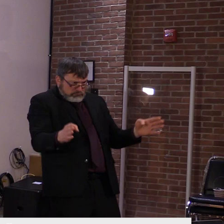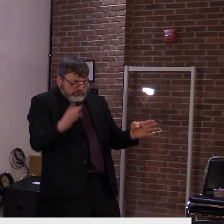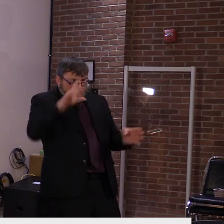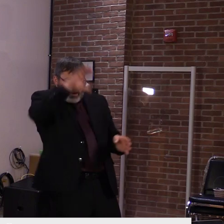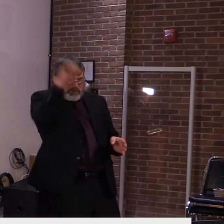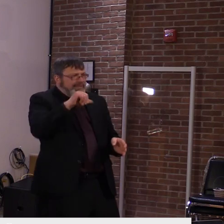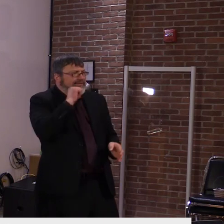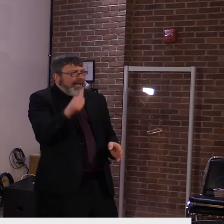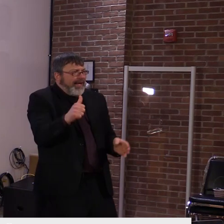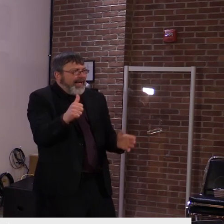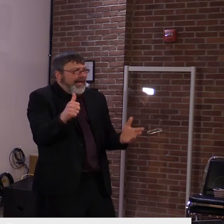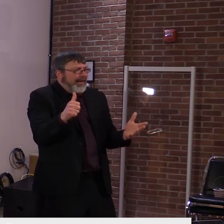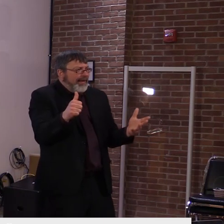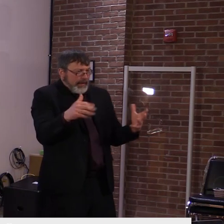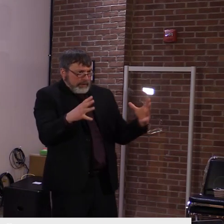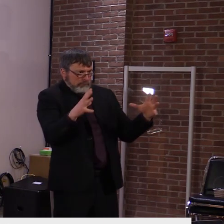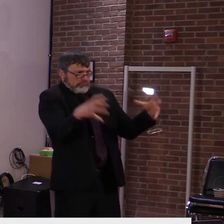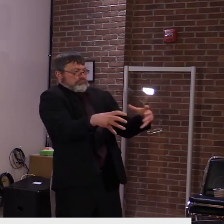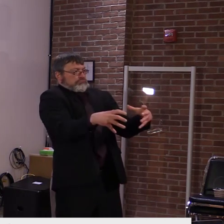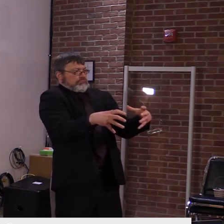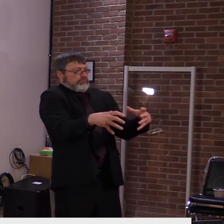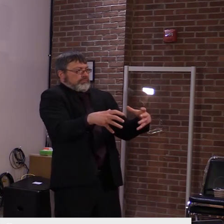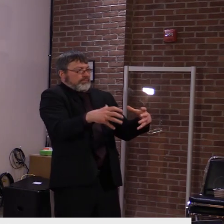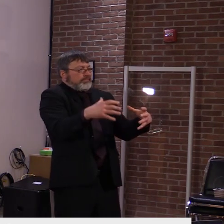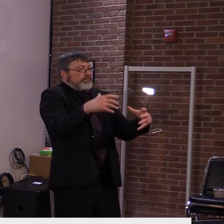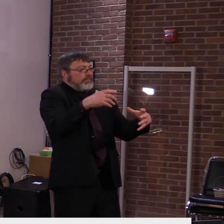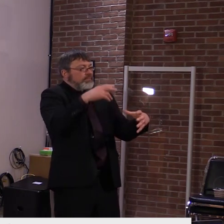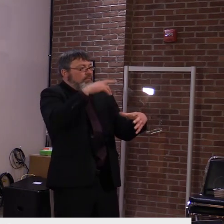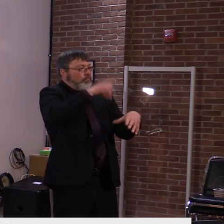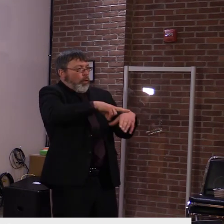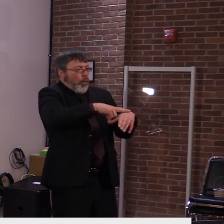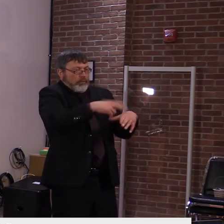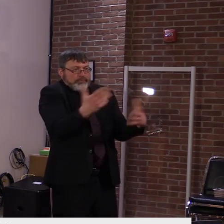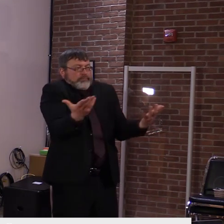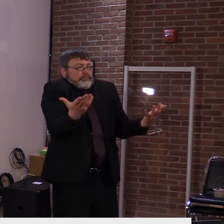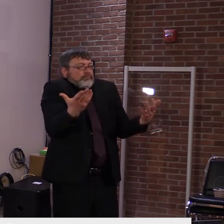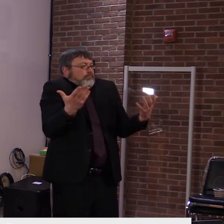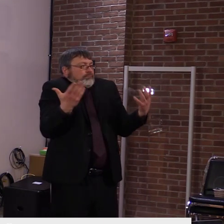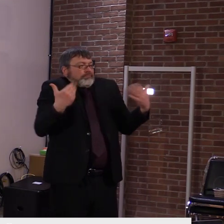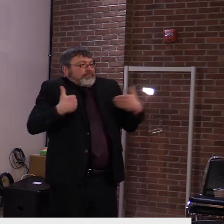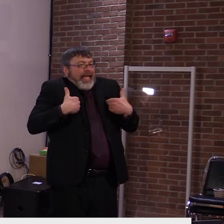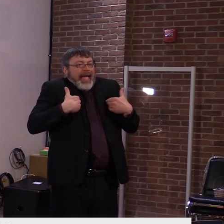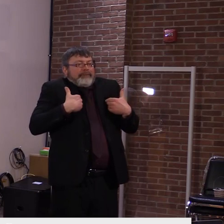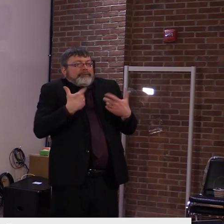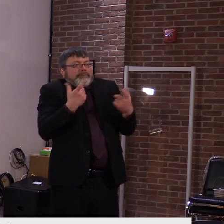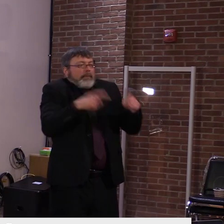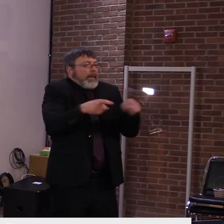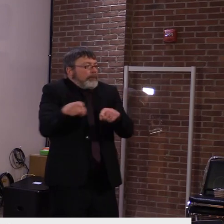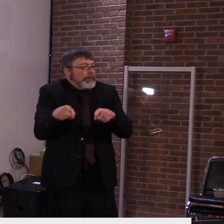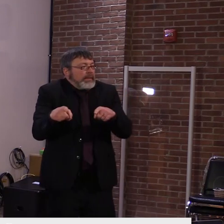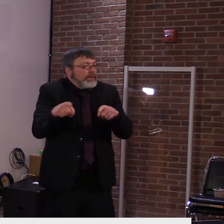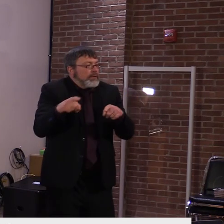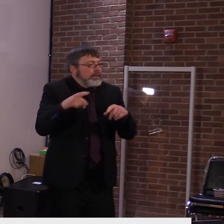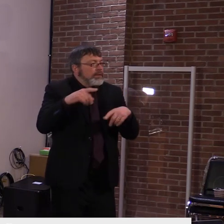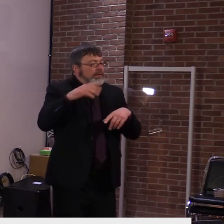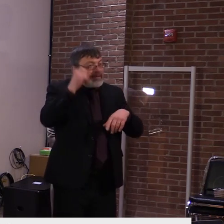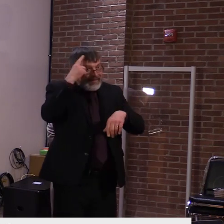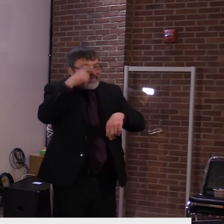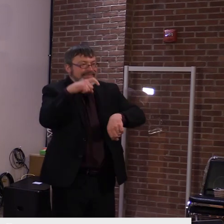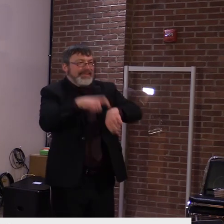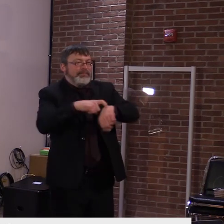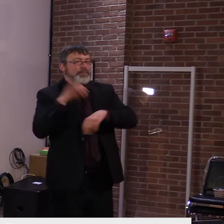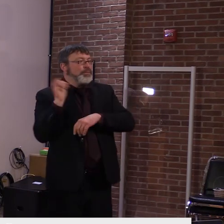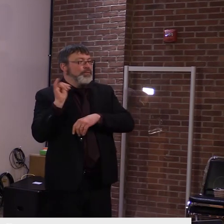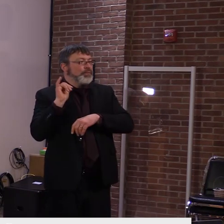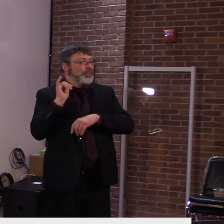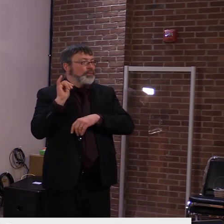effective. There is a margin of error even in that. And it takes some time as well. So if you have a two-dose